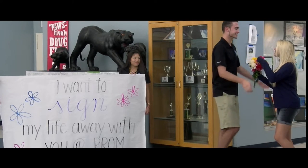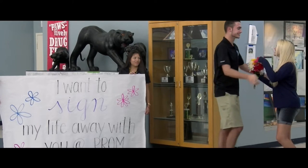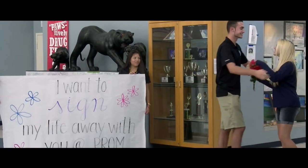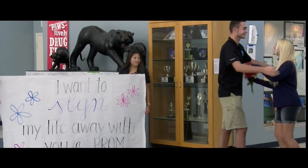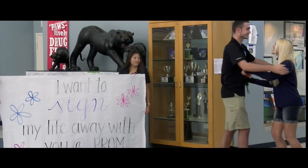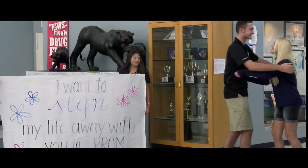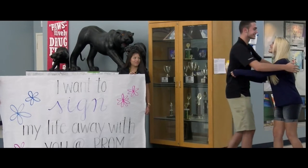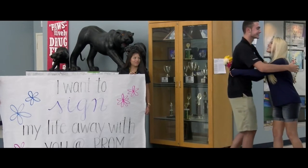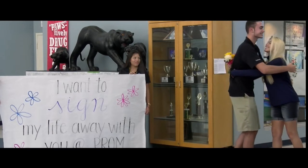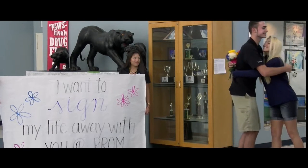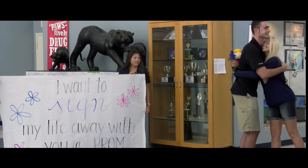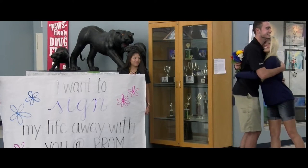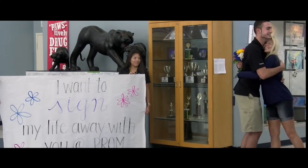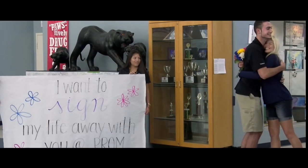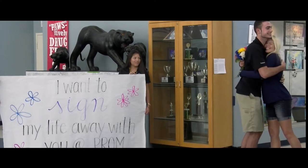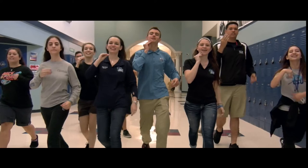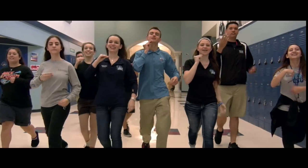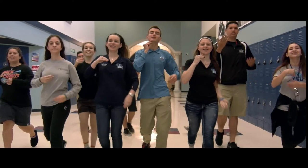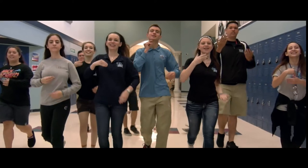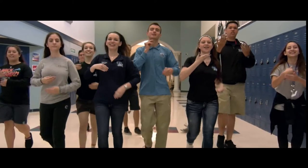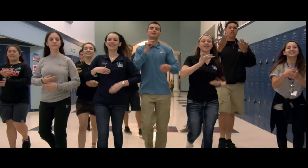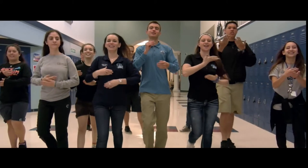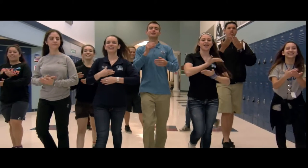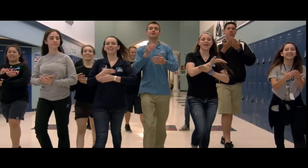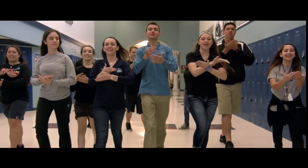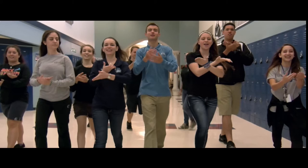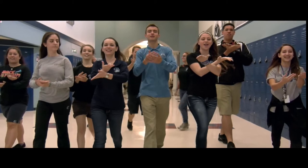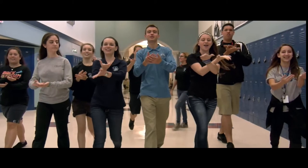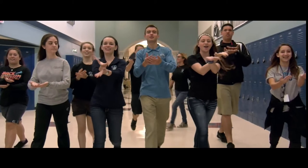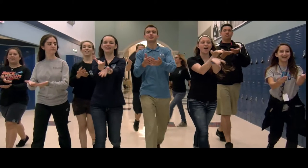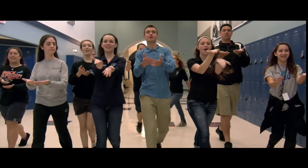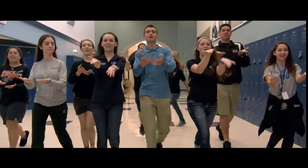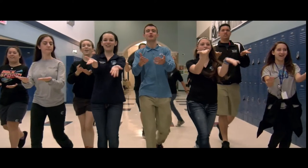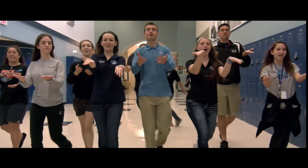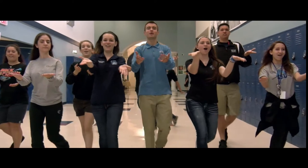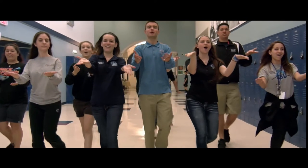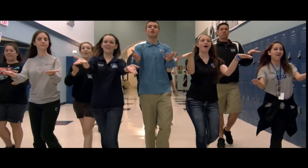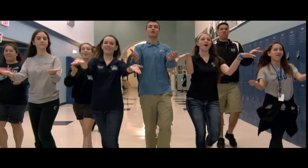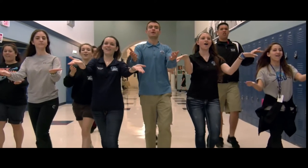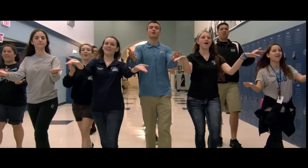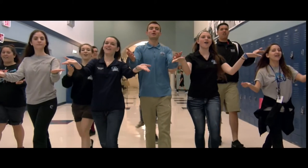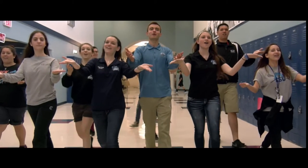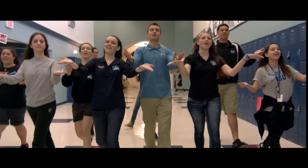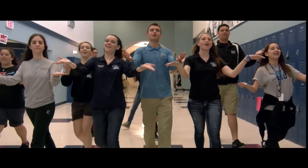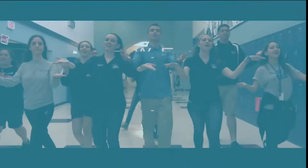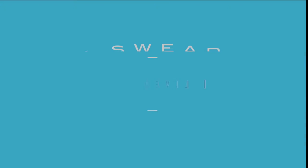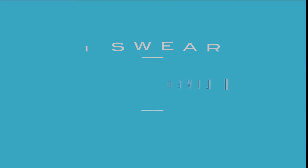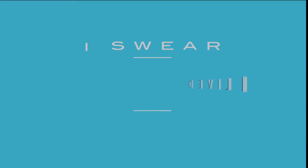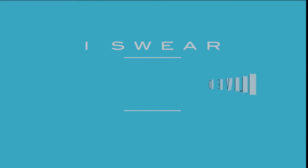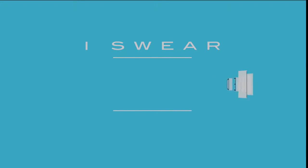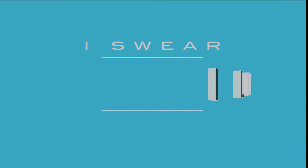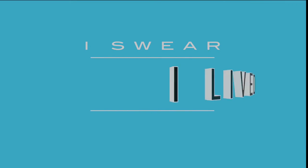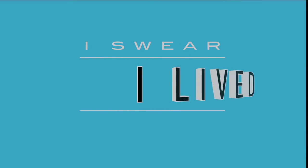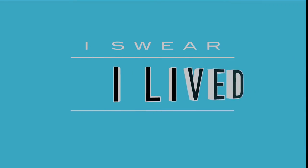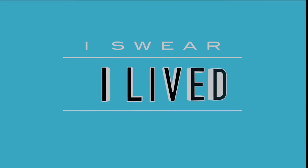swear I live